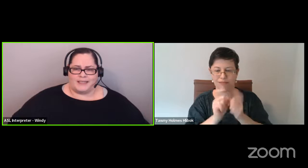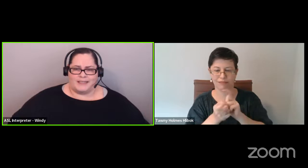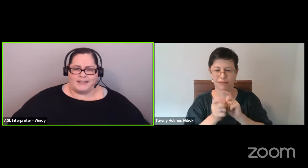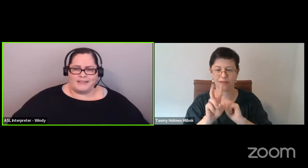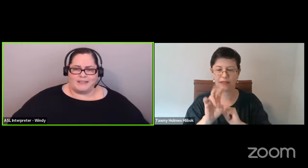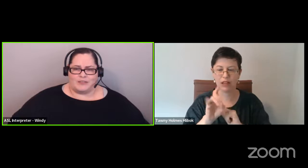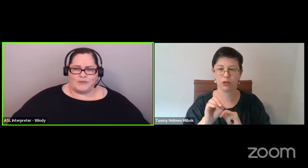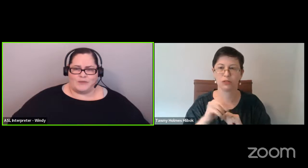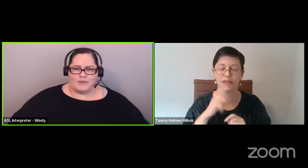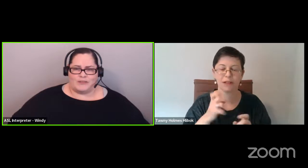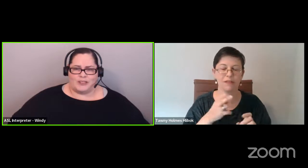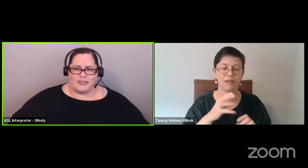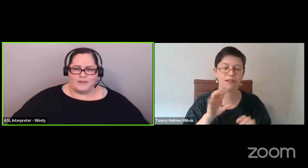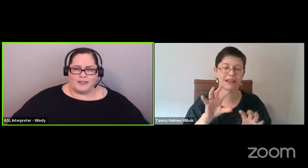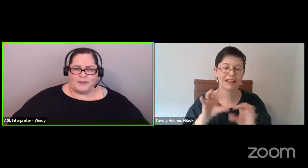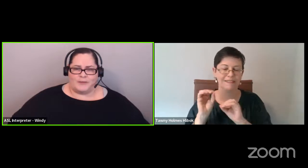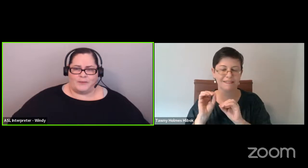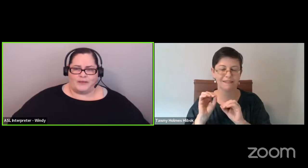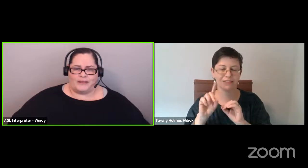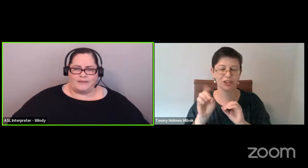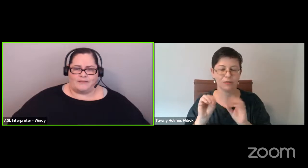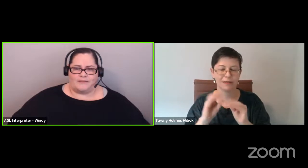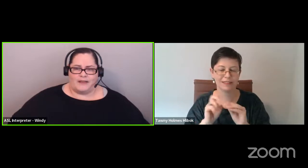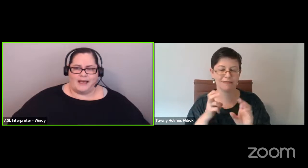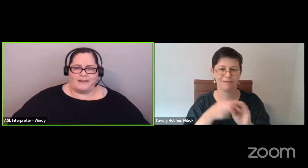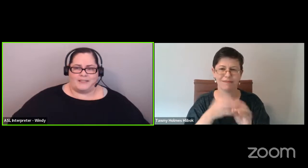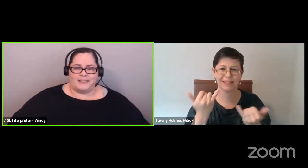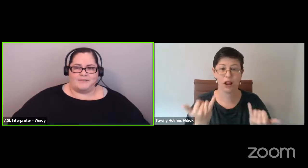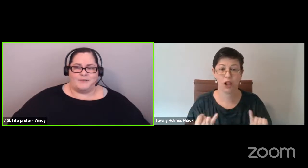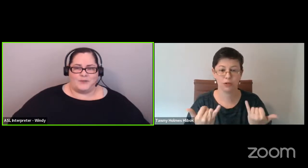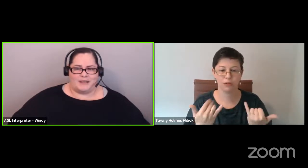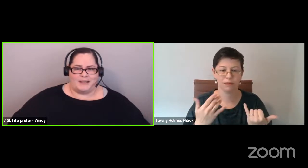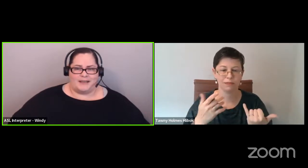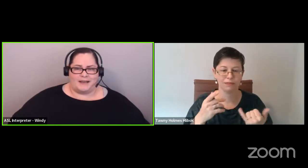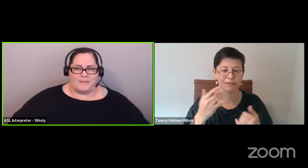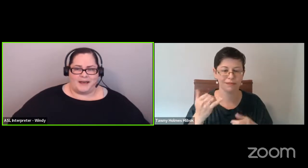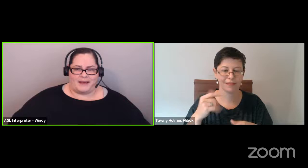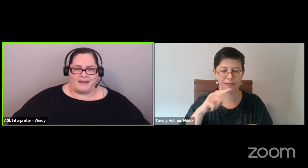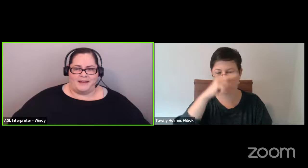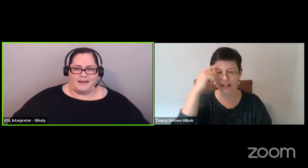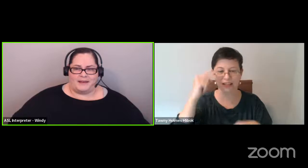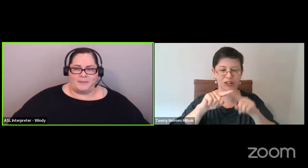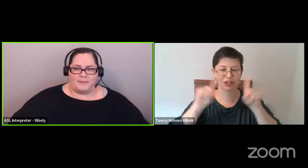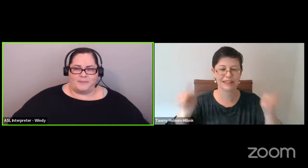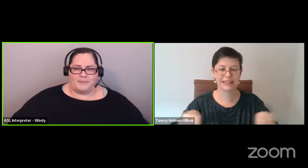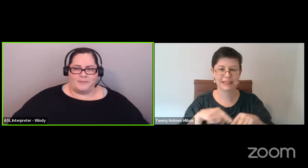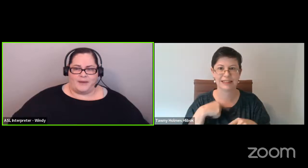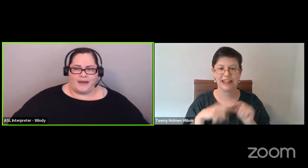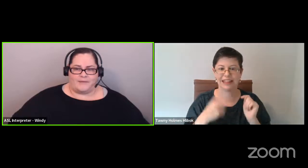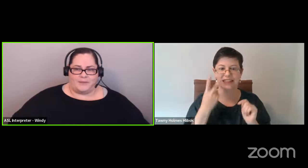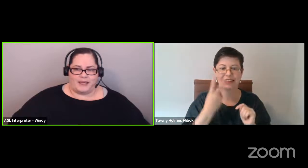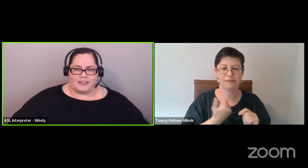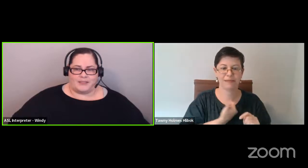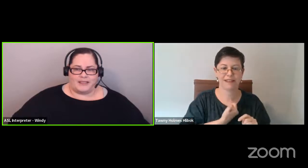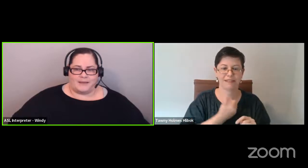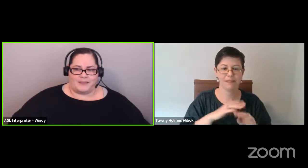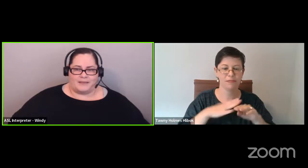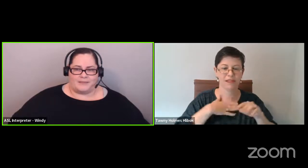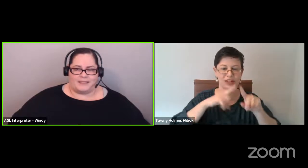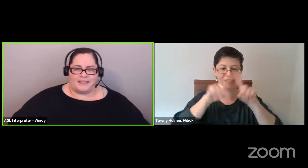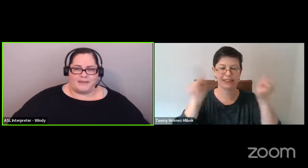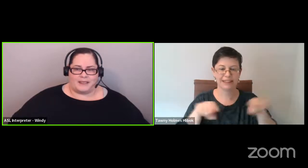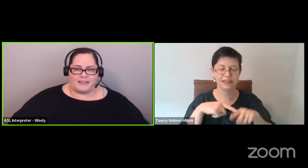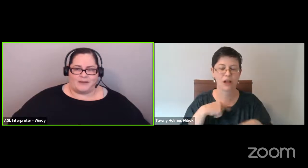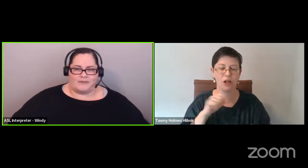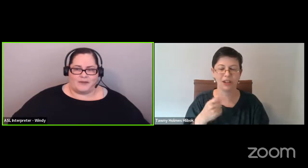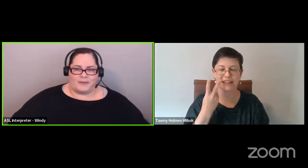few seconds to change the video. I have to leave Zoom and come back. I have a black screen. I'm not